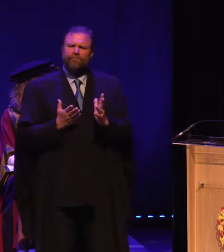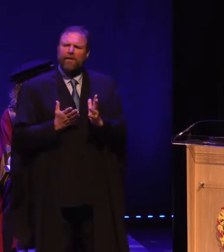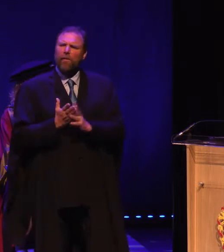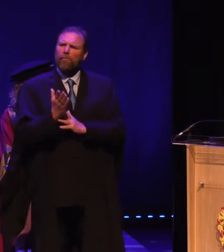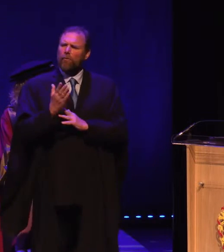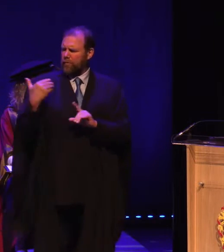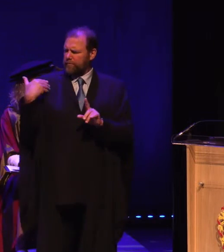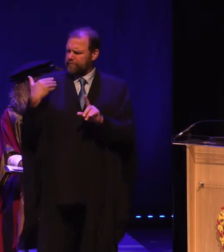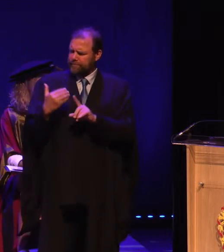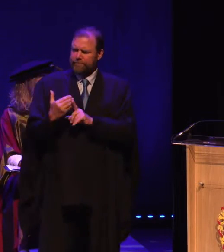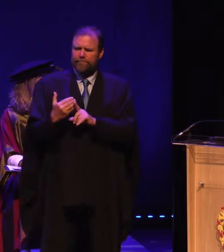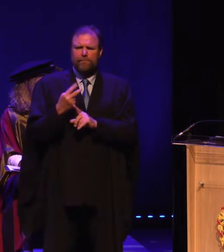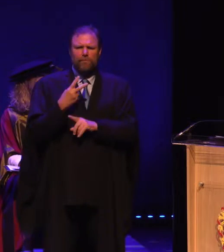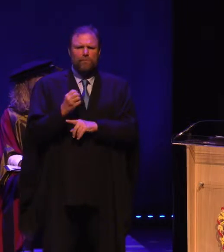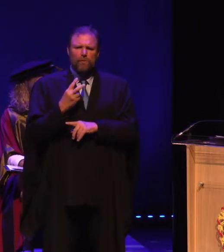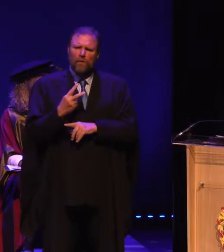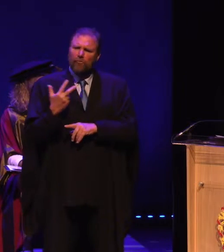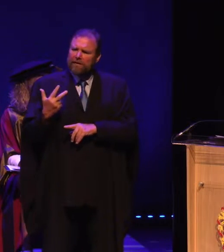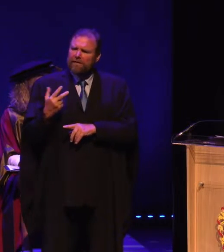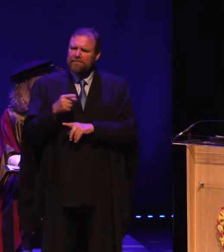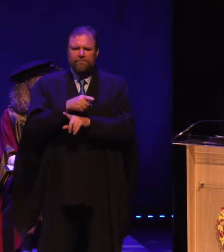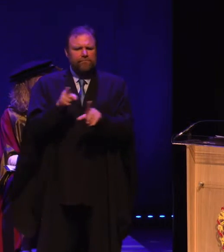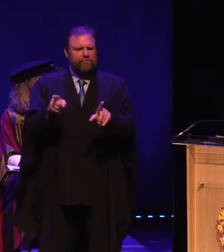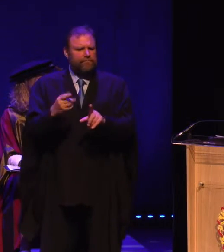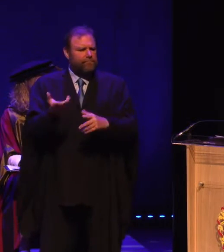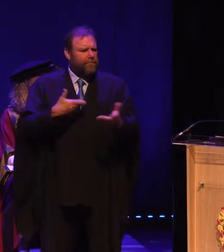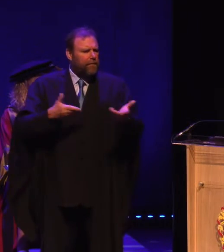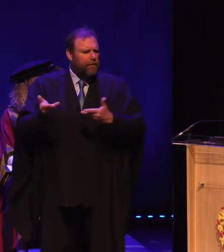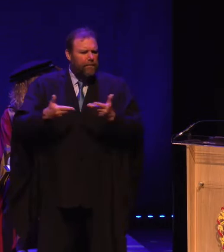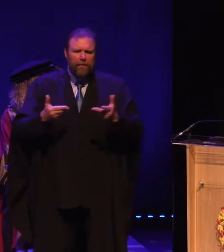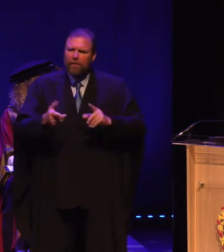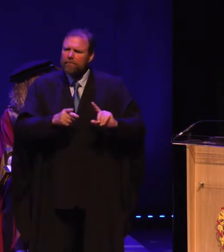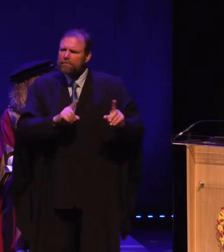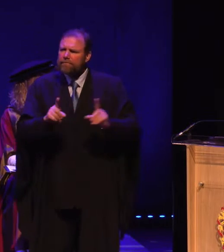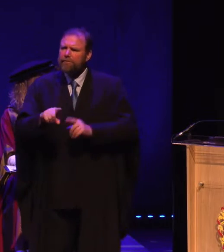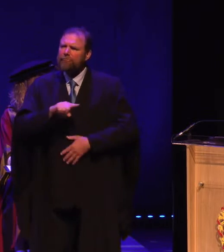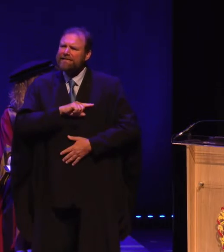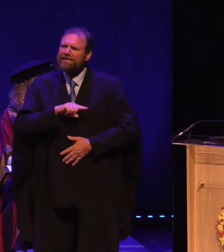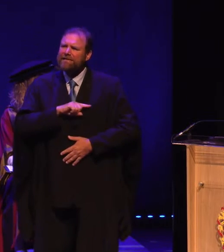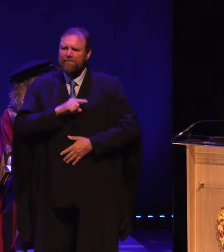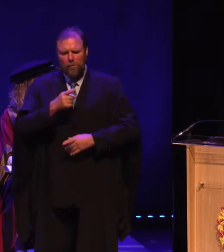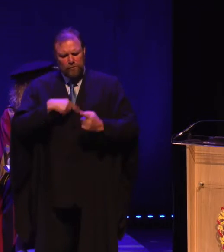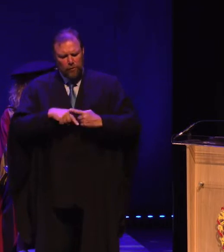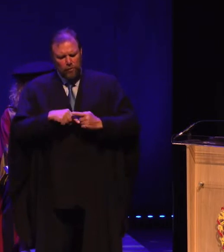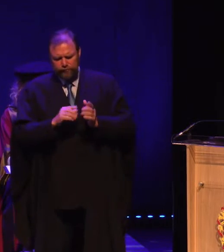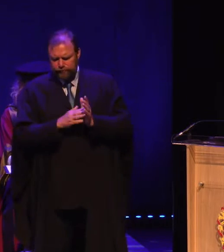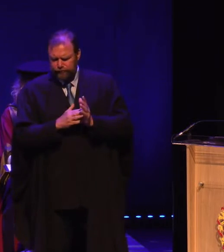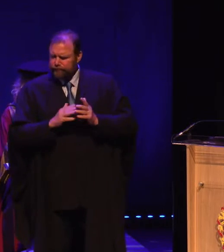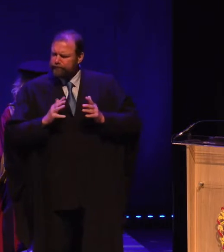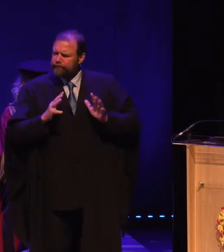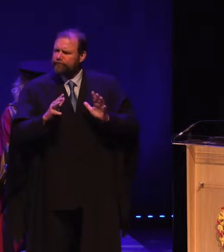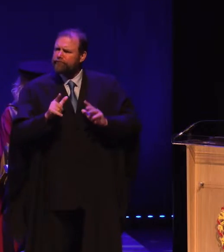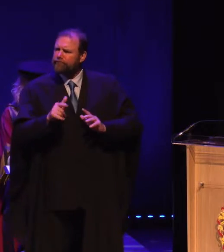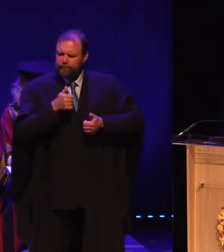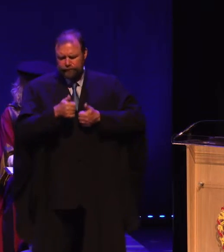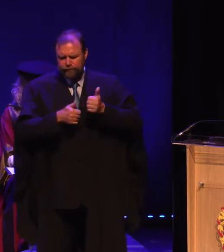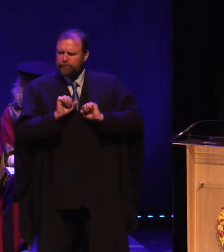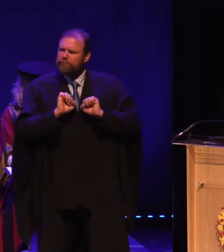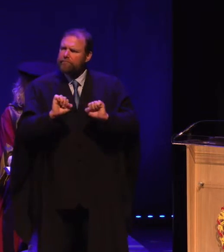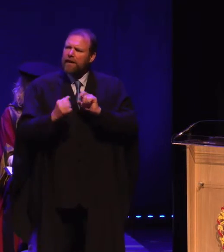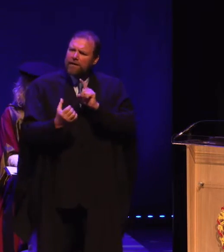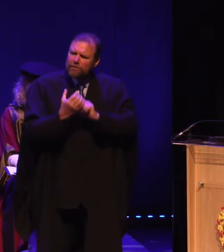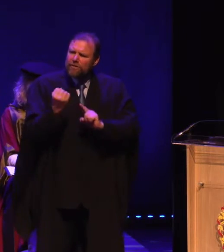year, you've provided many more reasons for us to applaud your achievements and those of your